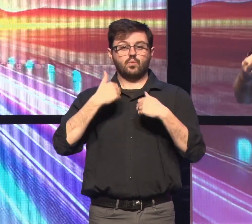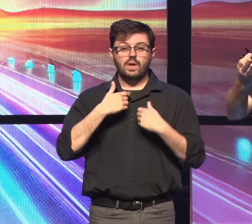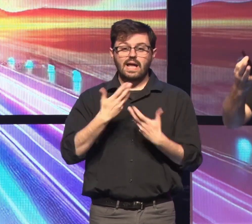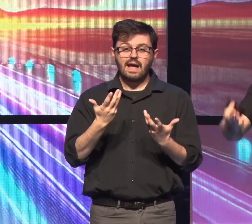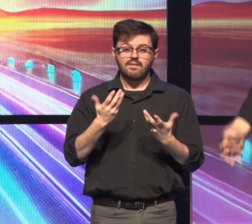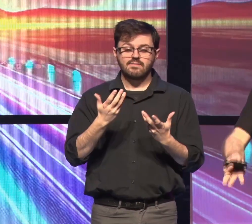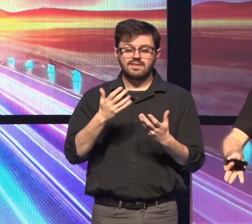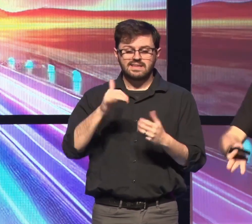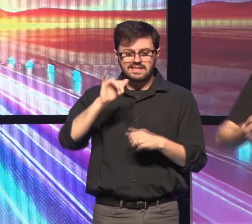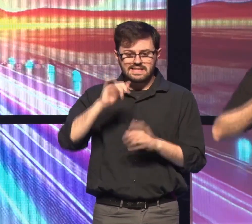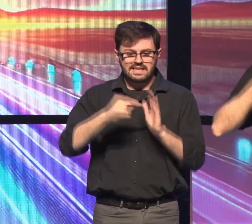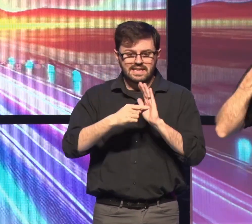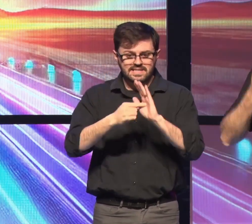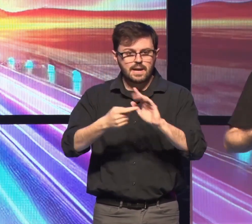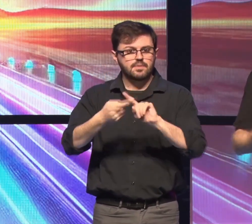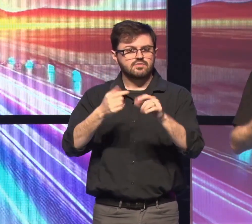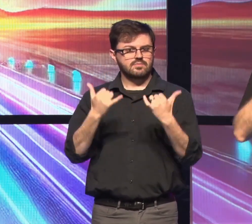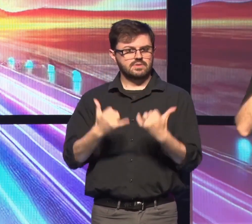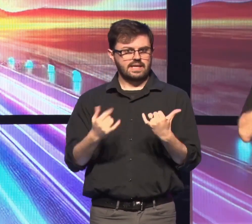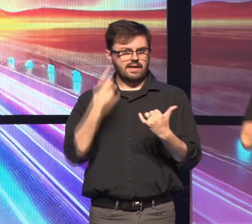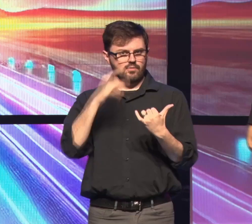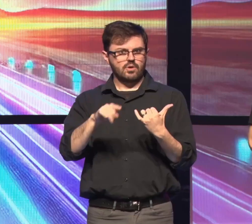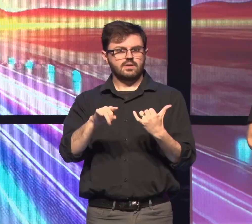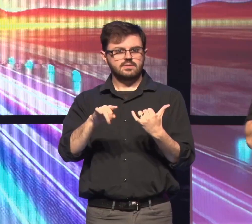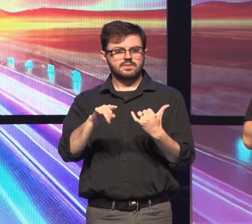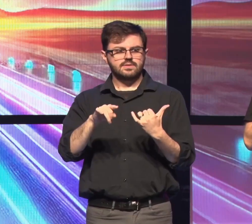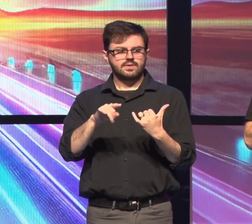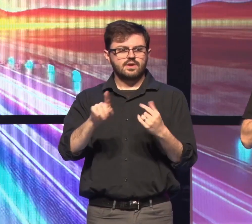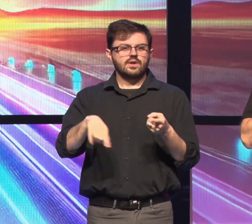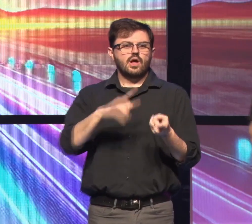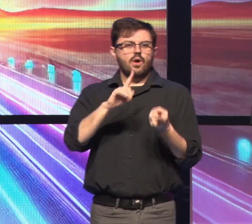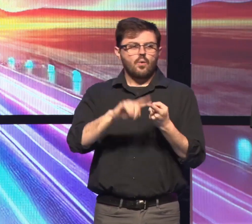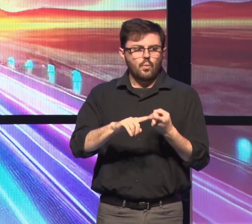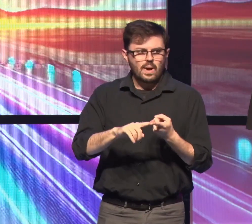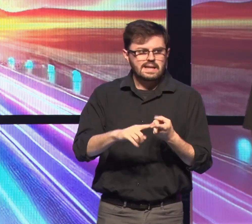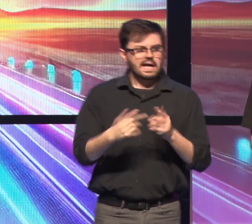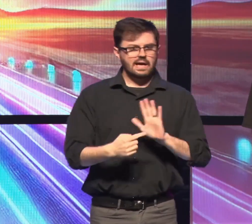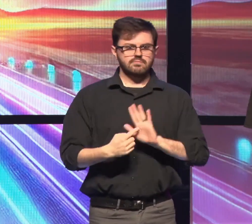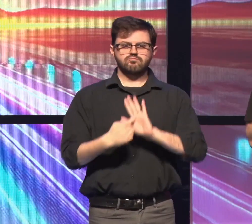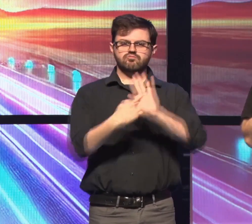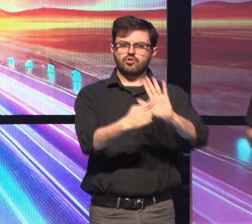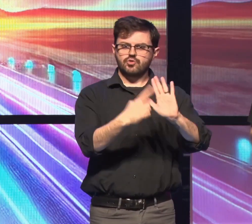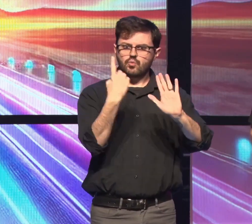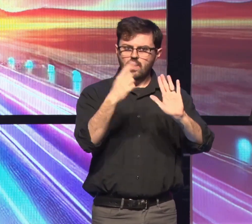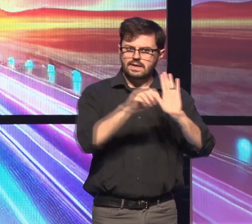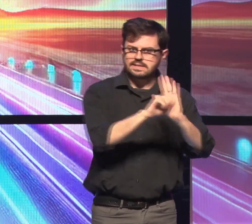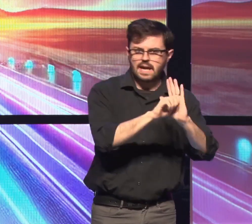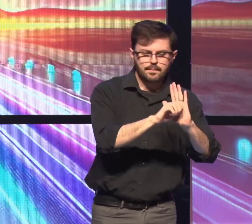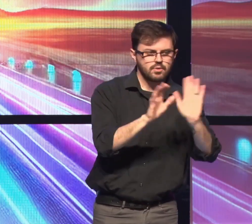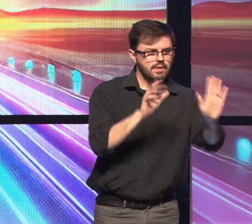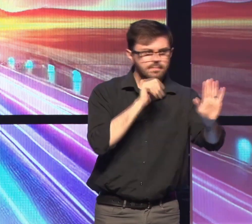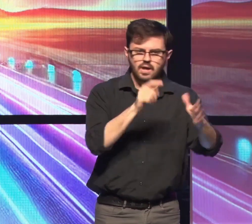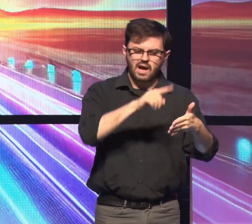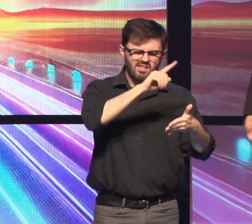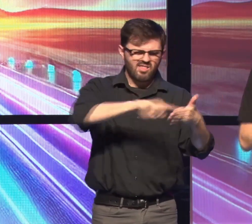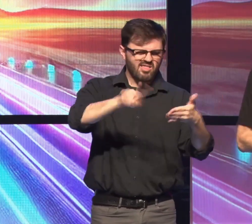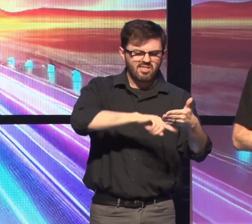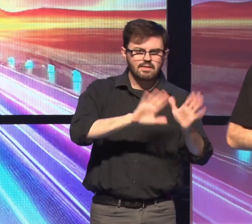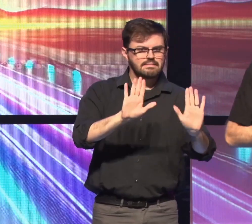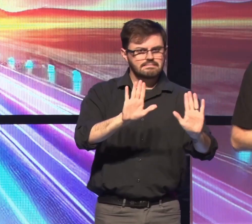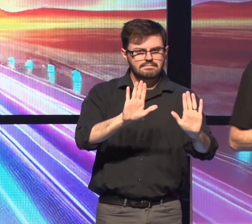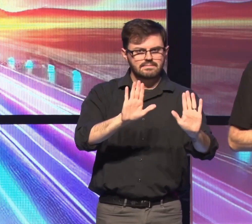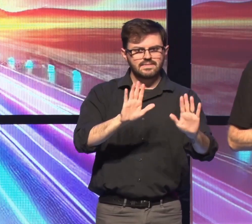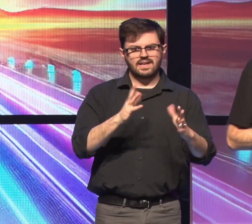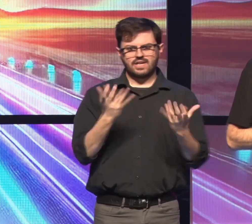some modern samples of this, I'm going to do my best not to offer these as a criticism of them, as to just say they're following this